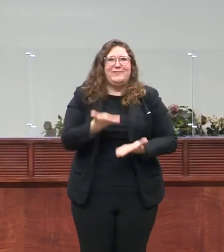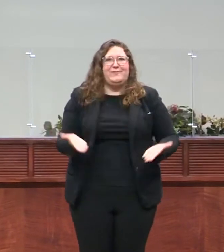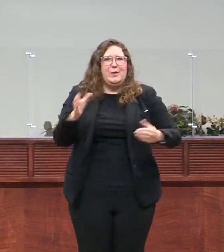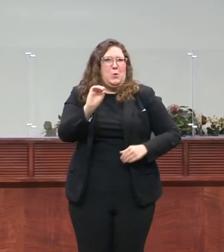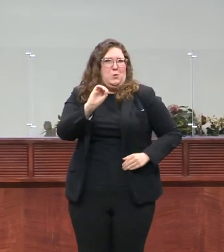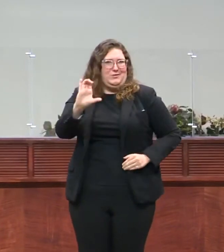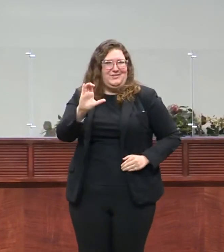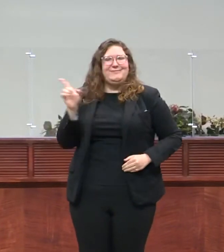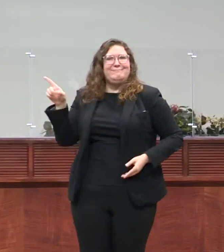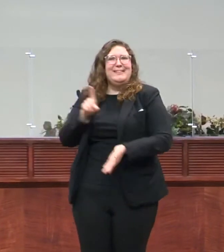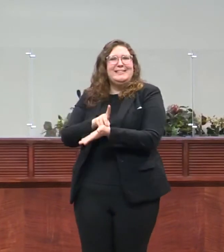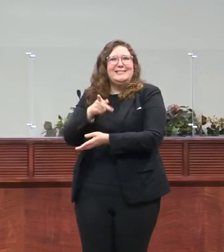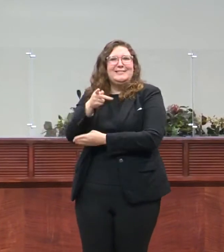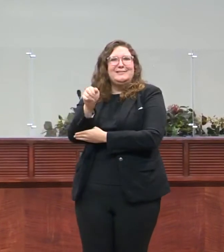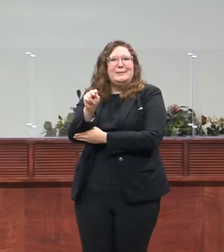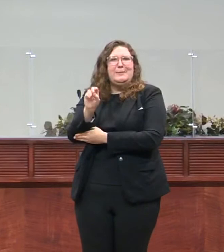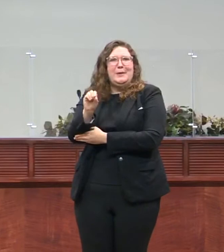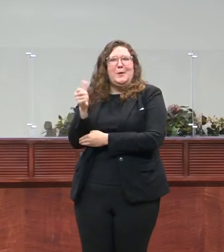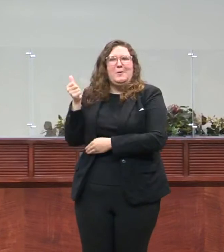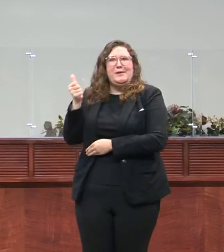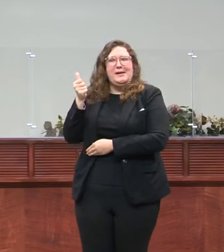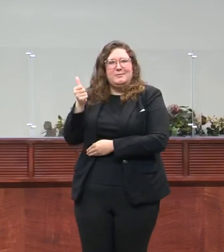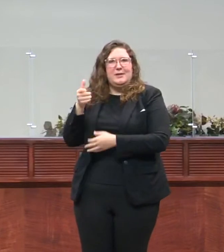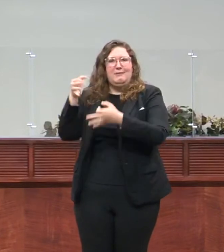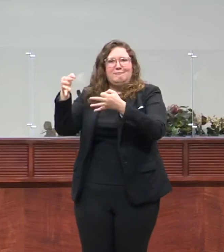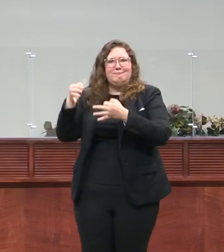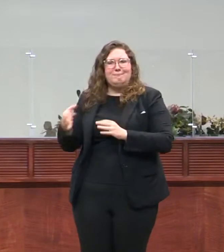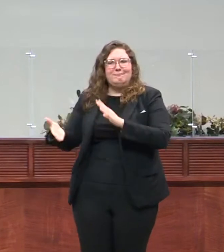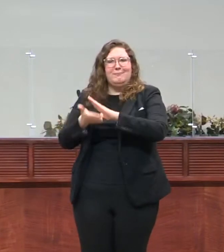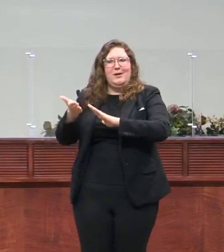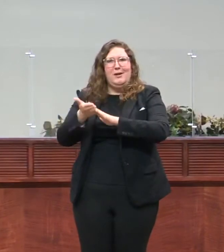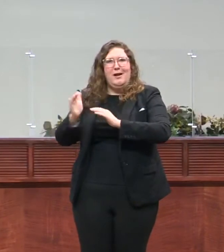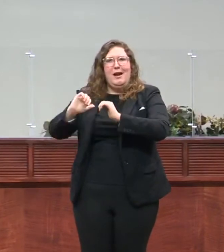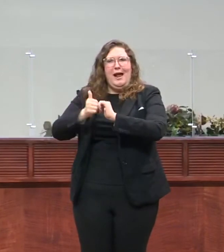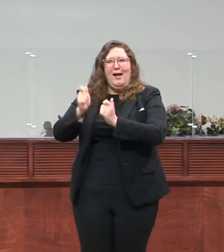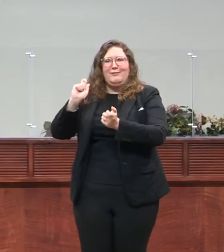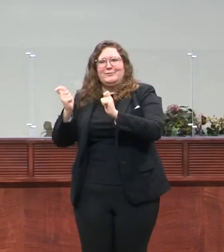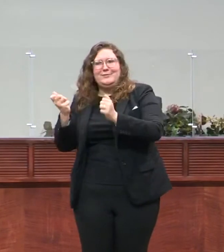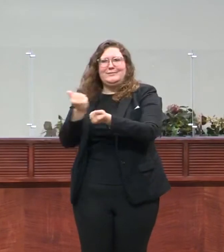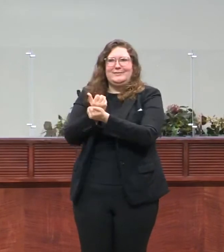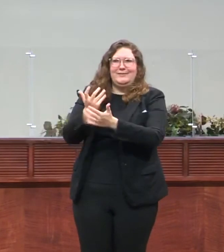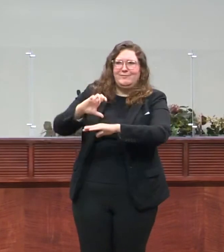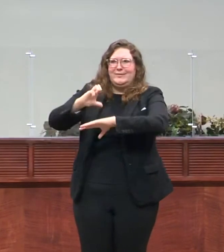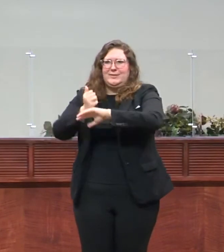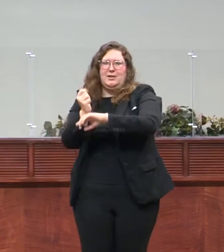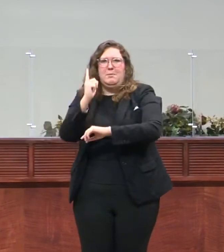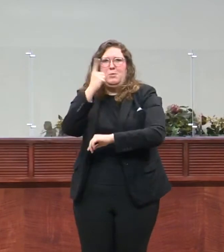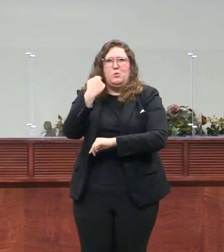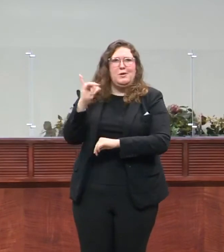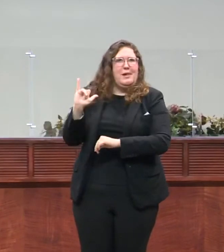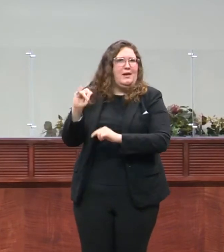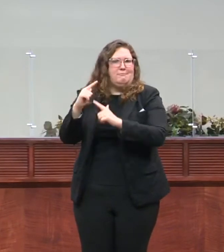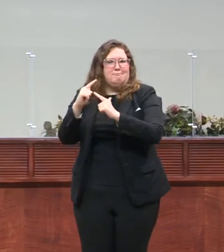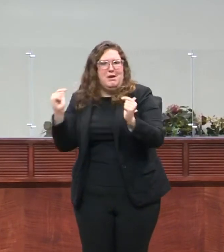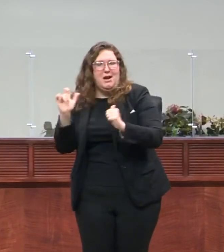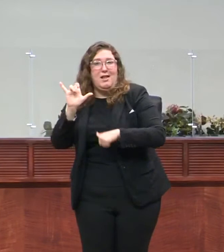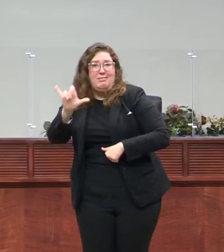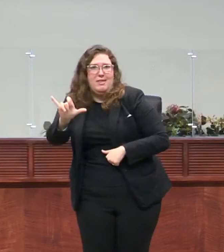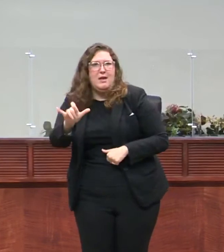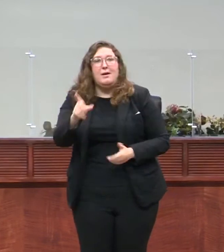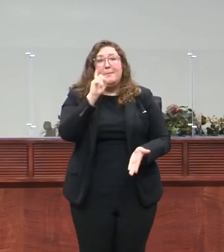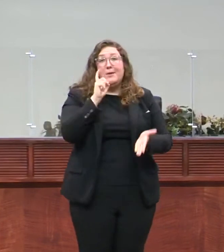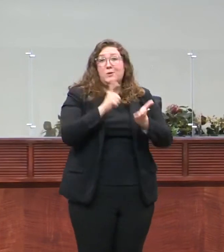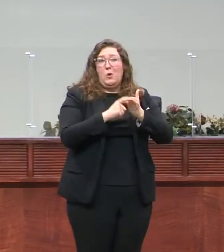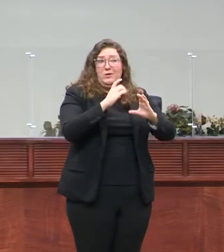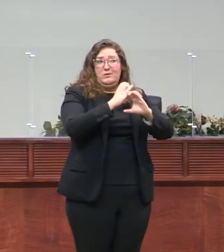talk more about an operational change there, but I will say that you will see not only the marked trailer,